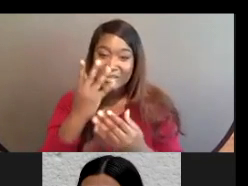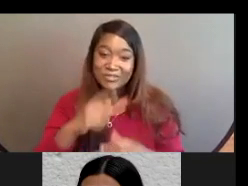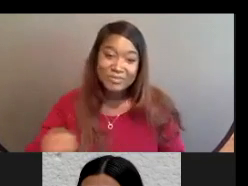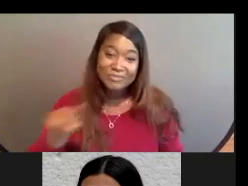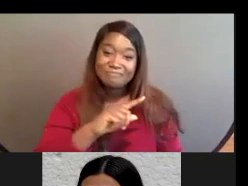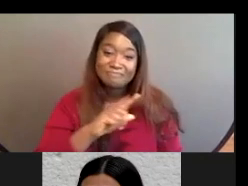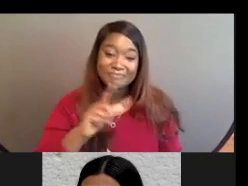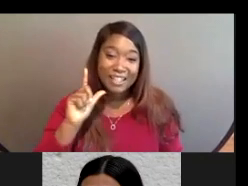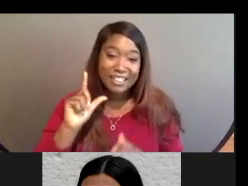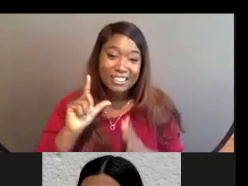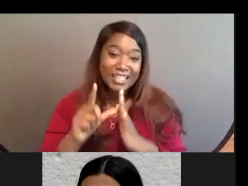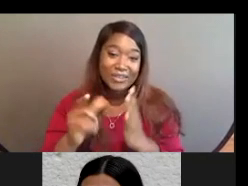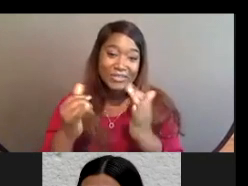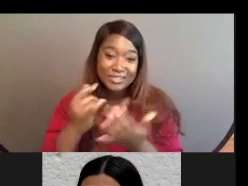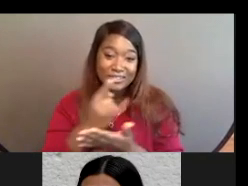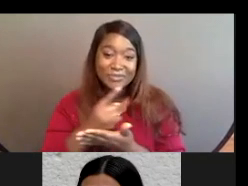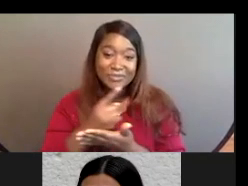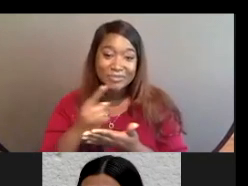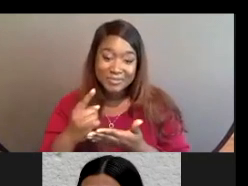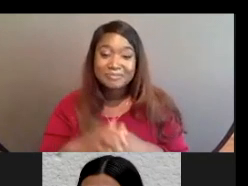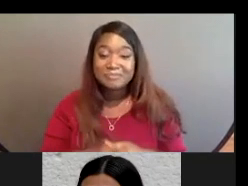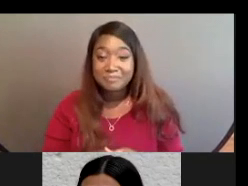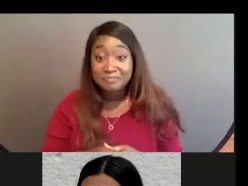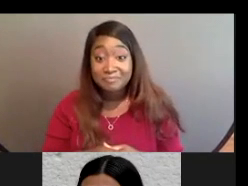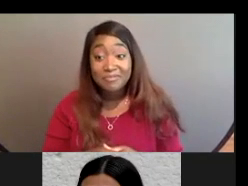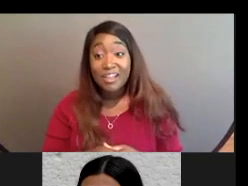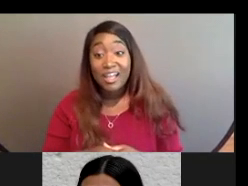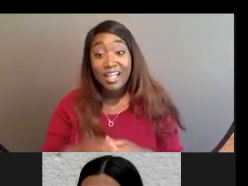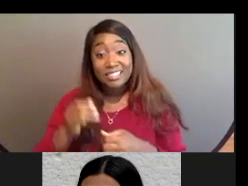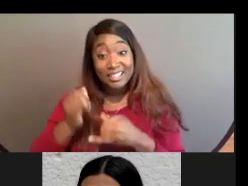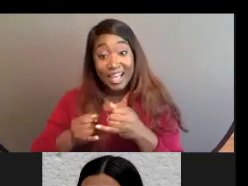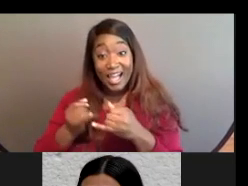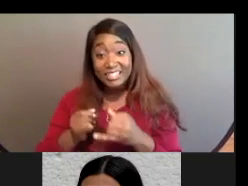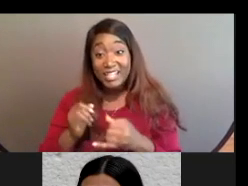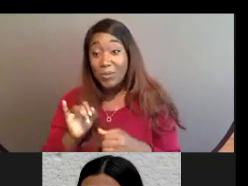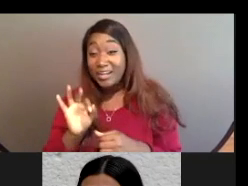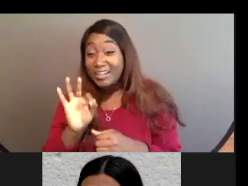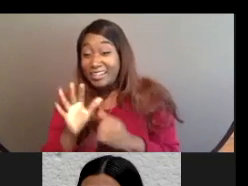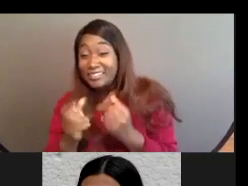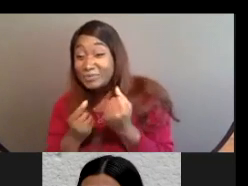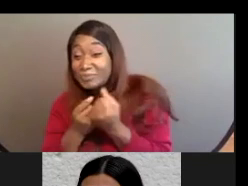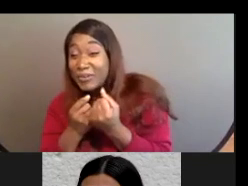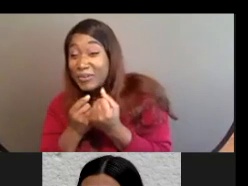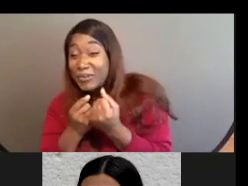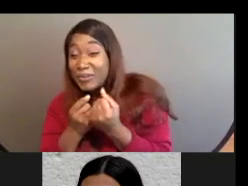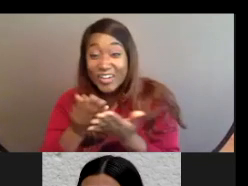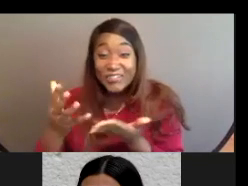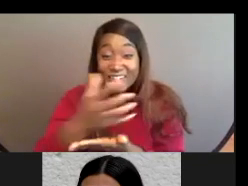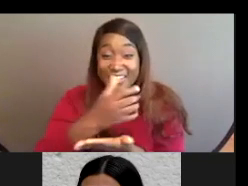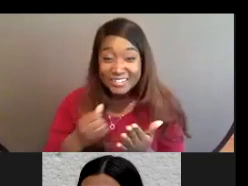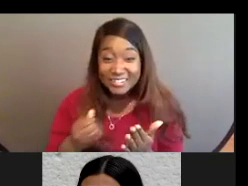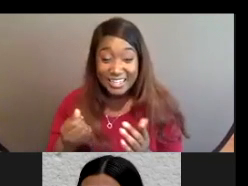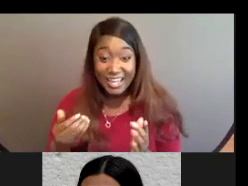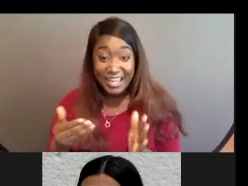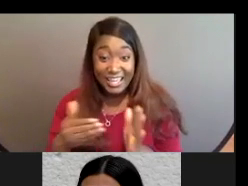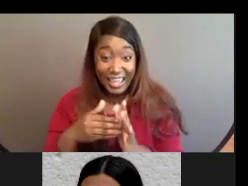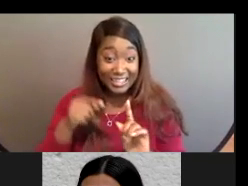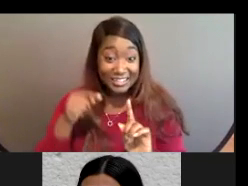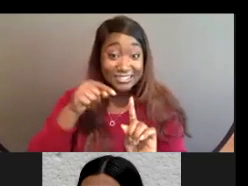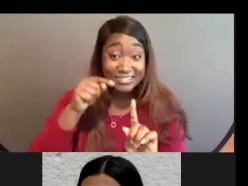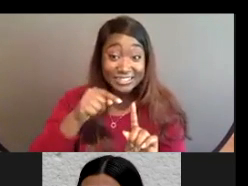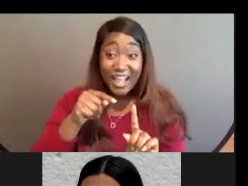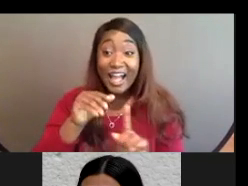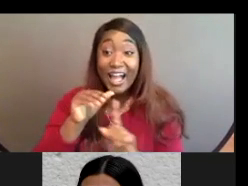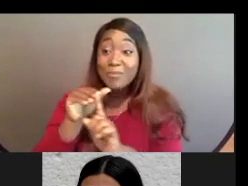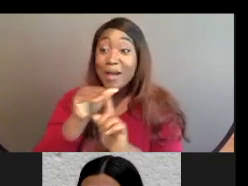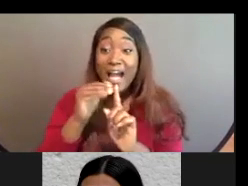later this week. And I just want to lastly plug our fundraiser again, and reminder that if you feel